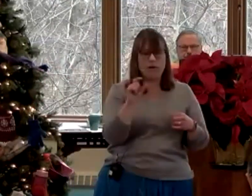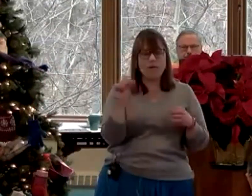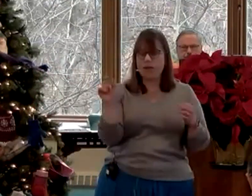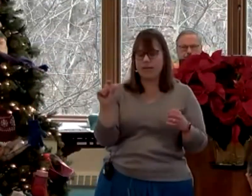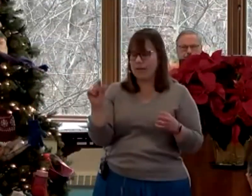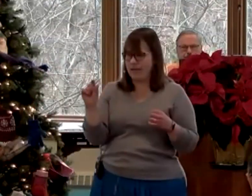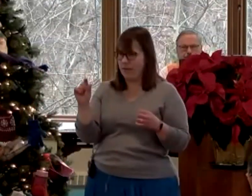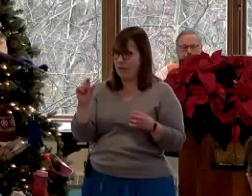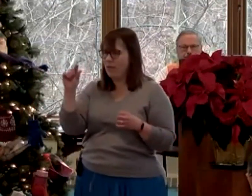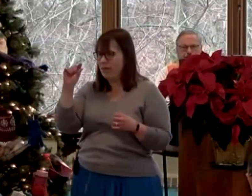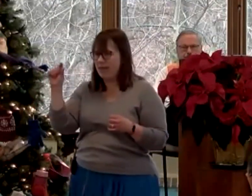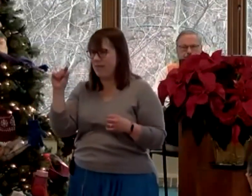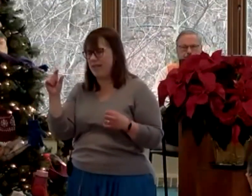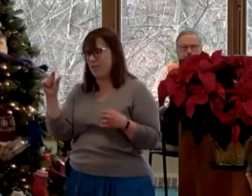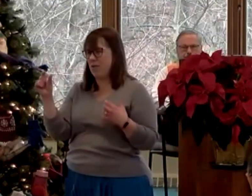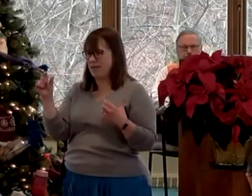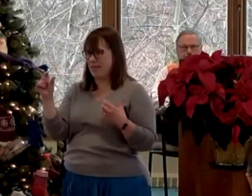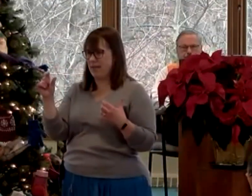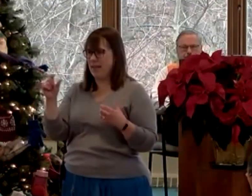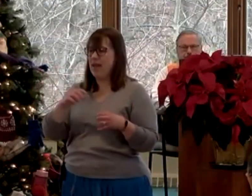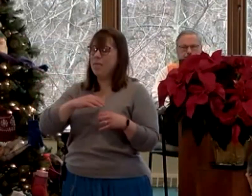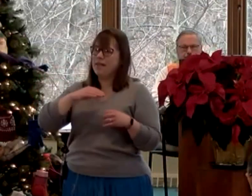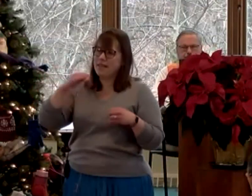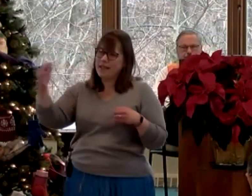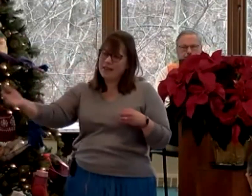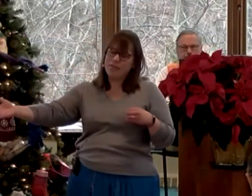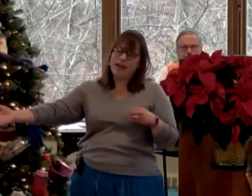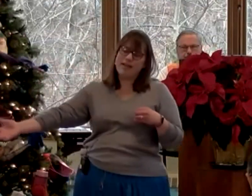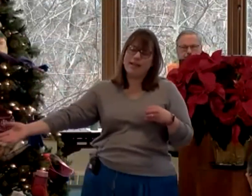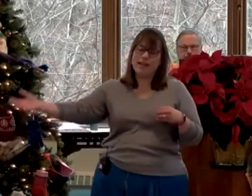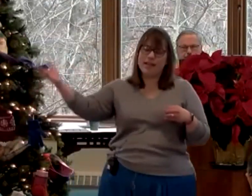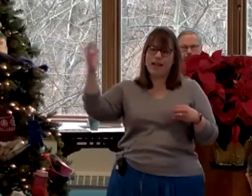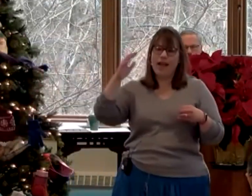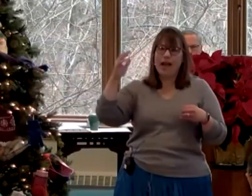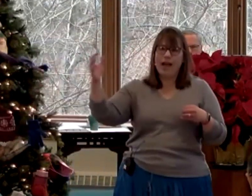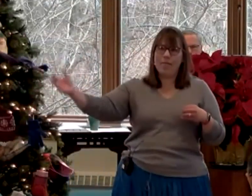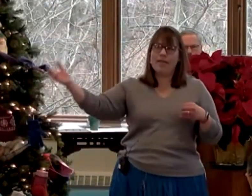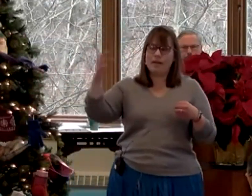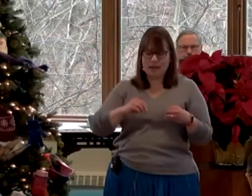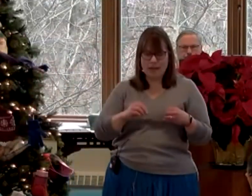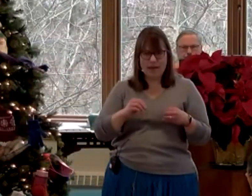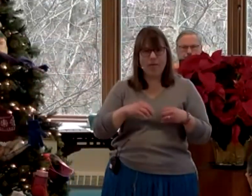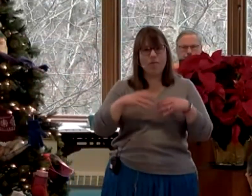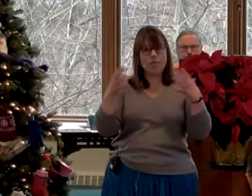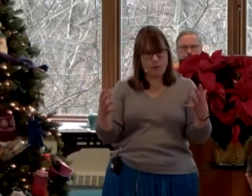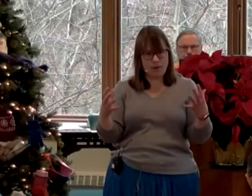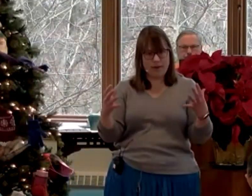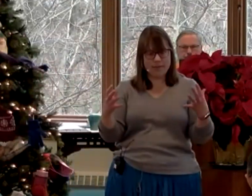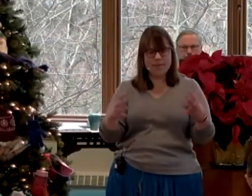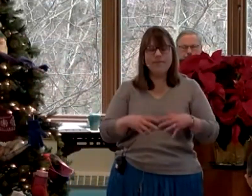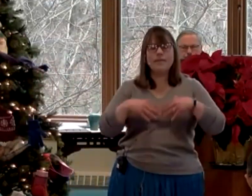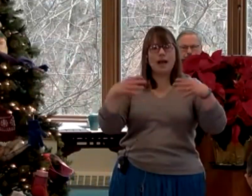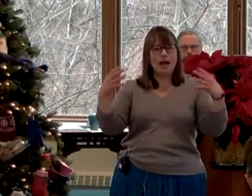though no one expected it to. It was only enough to last for one day, really, but it stayed lit for 8 days. And by the time they came back with more